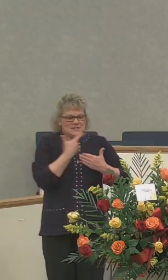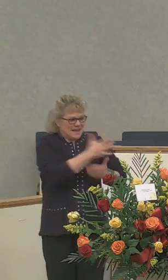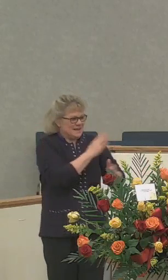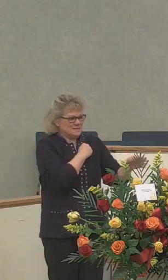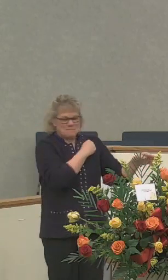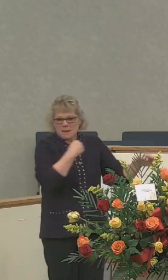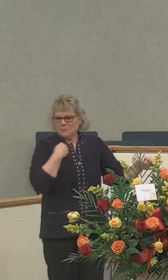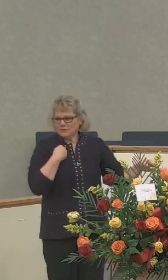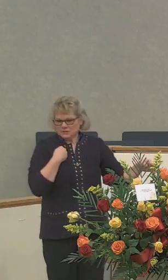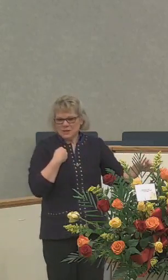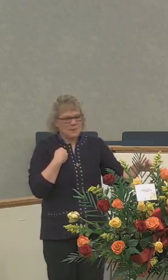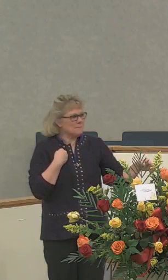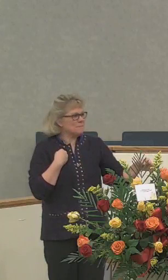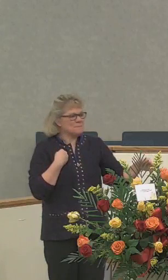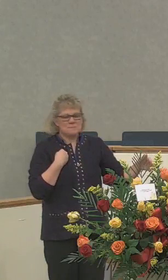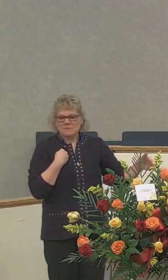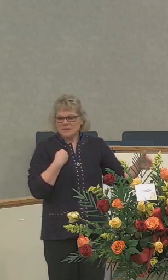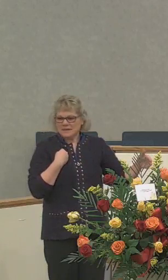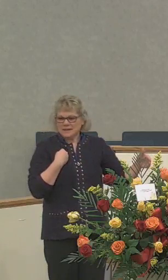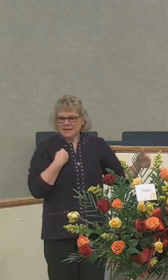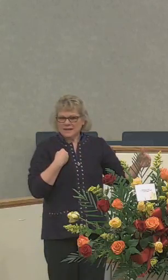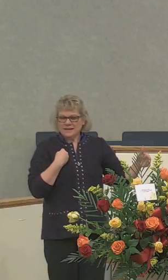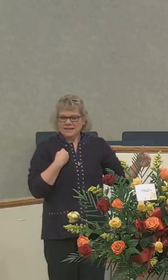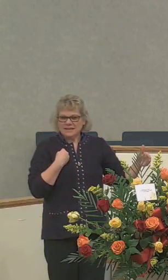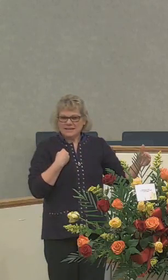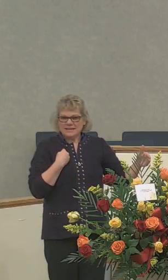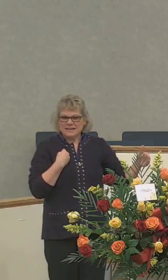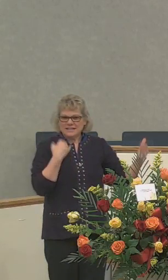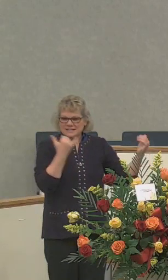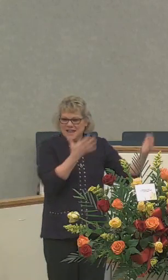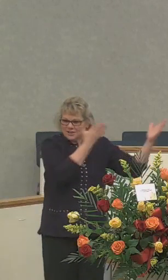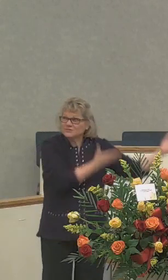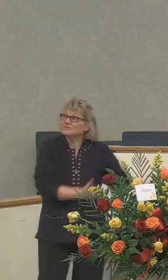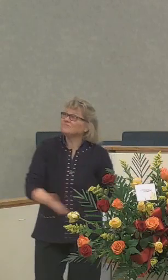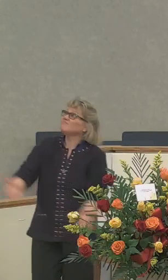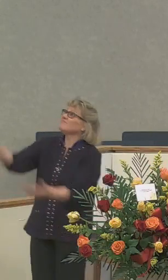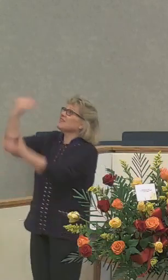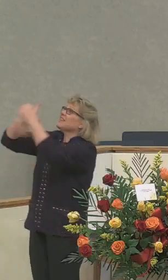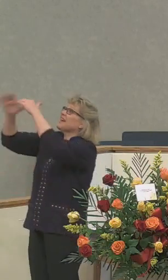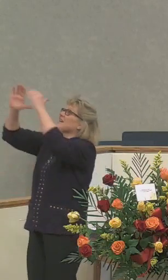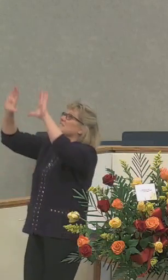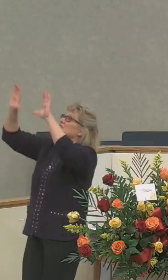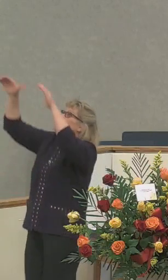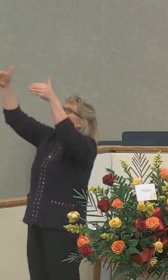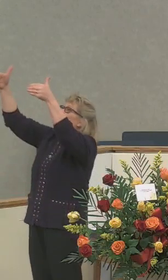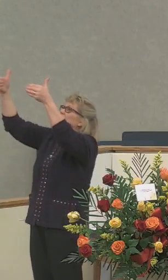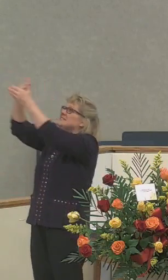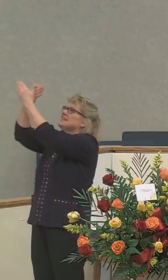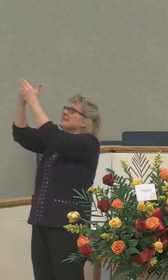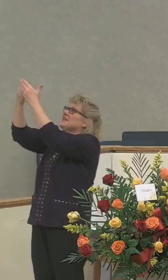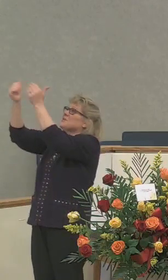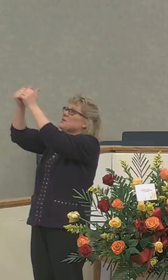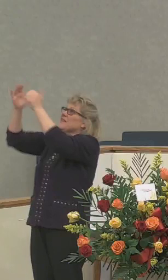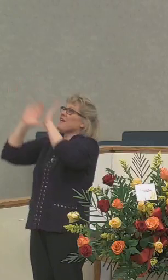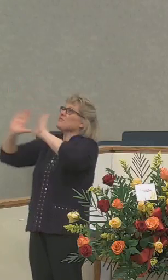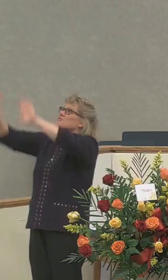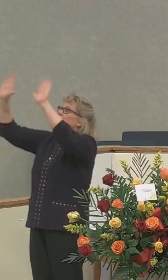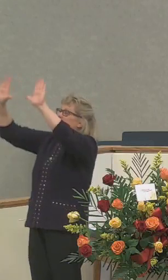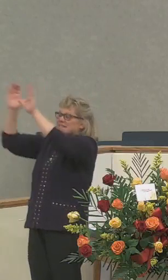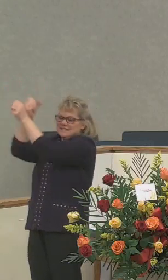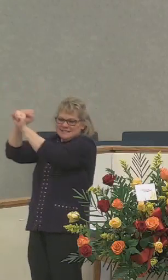membership into the heavenly host, surrounded the throne of our great